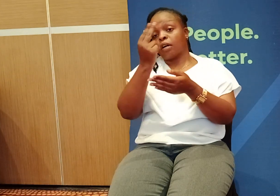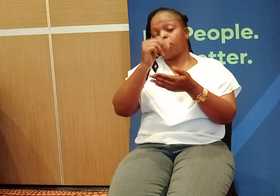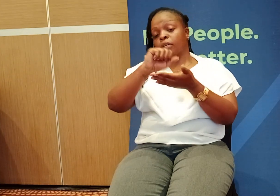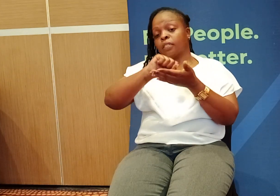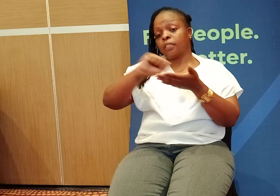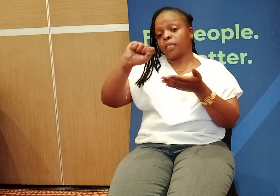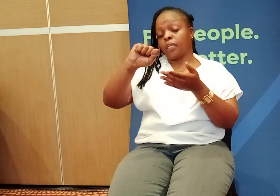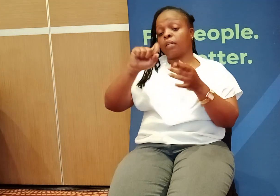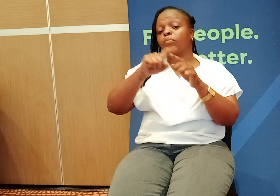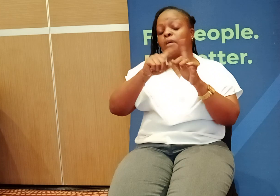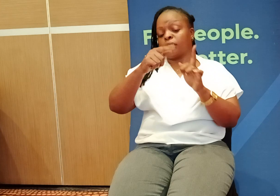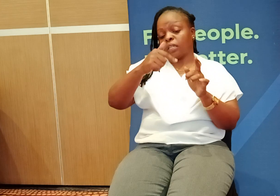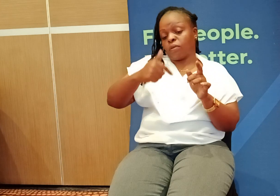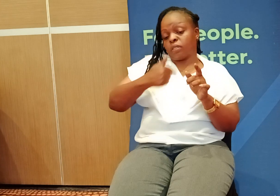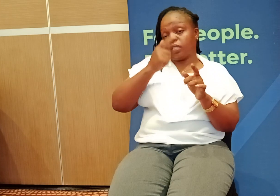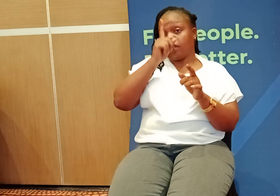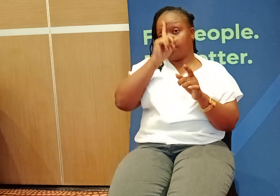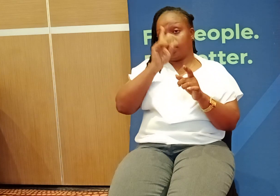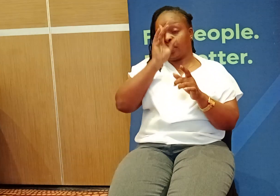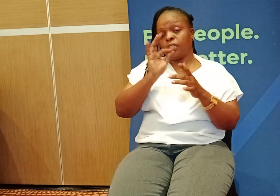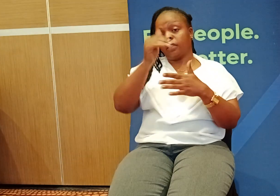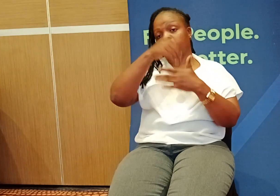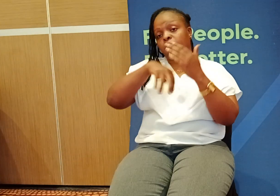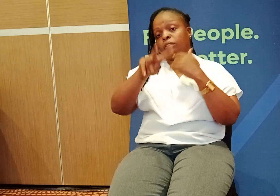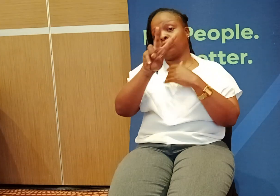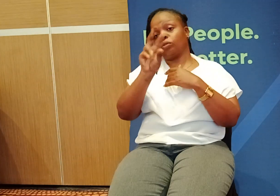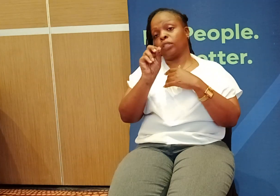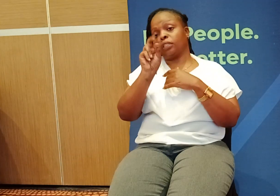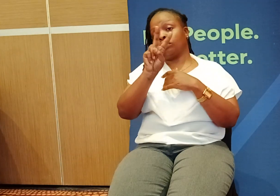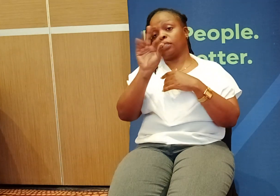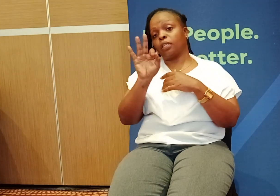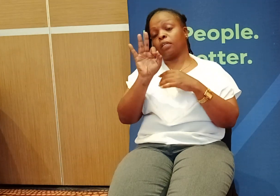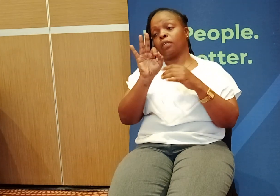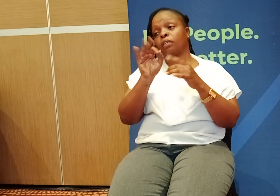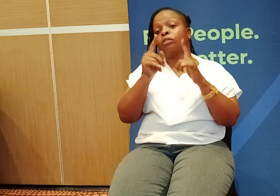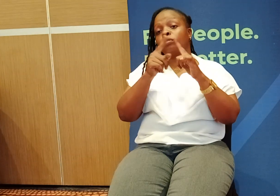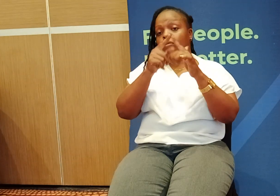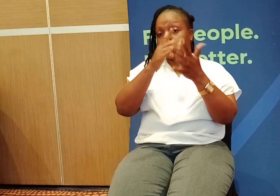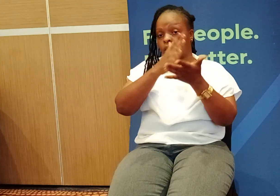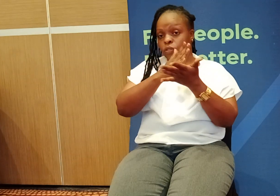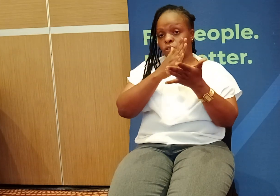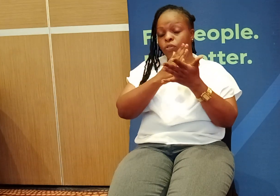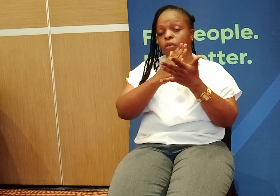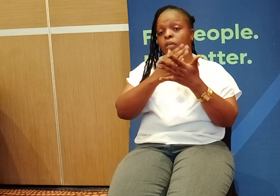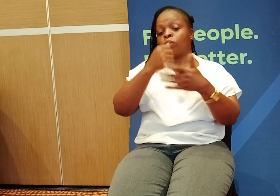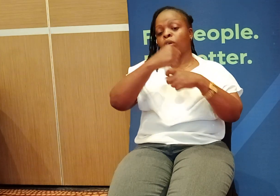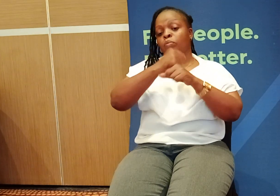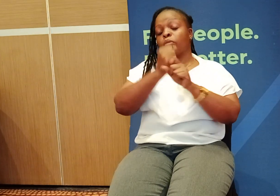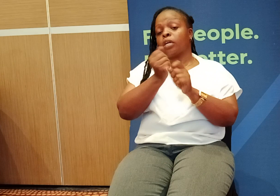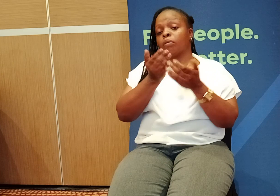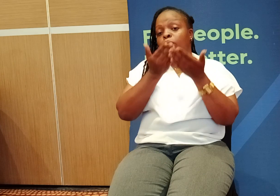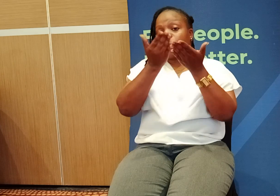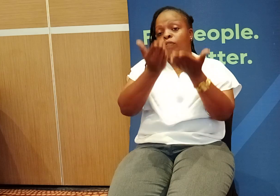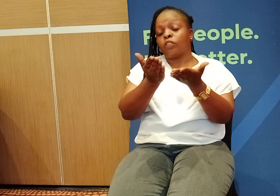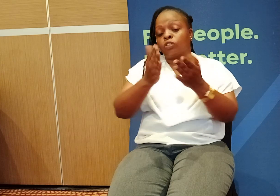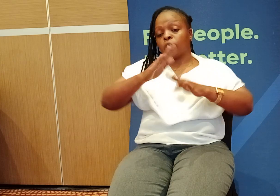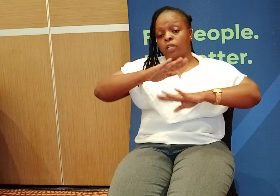prudent in 2023 to make sure that we made sufficient provision on that. And